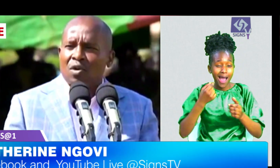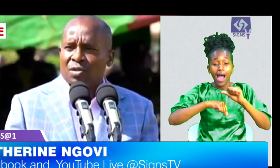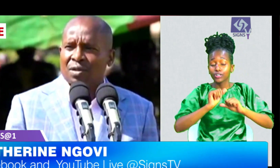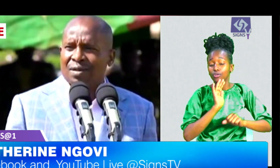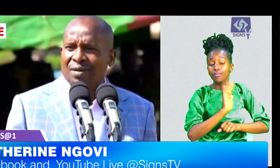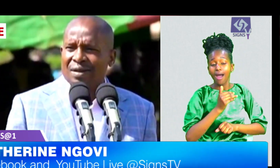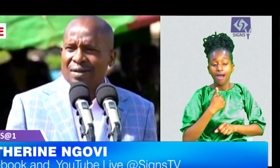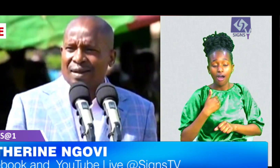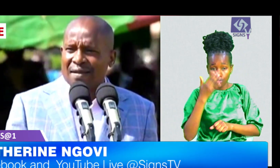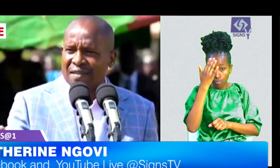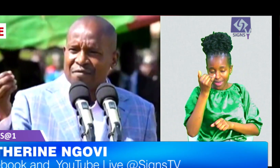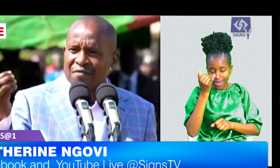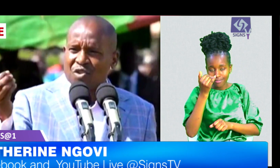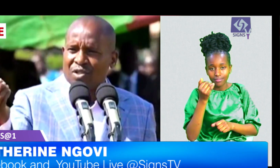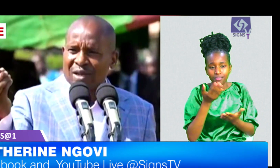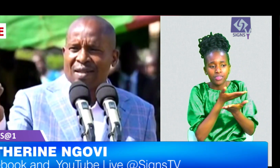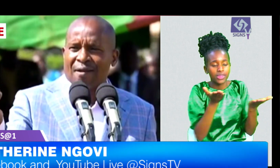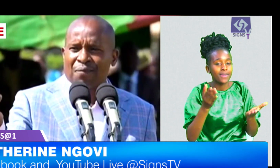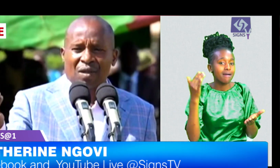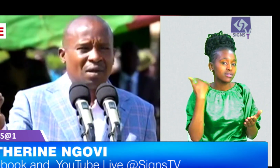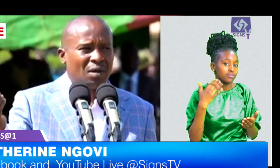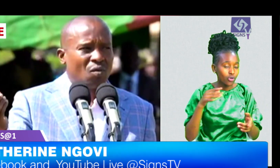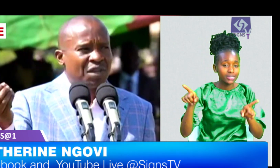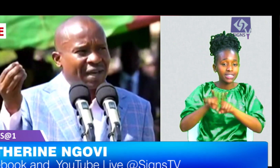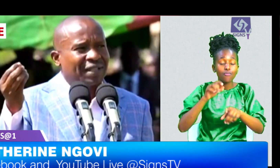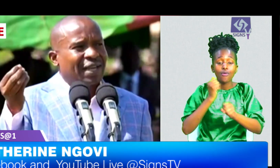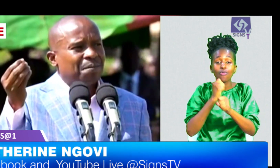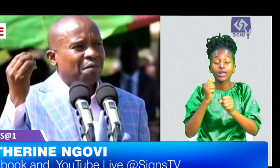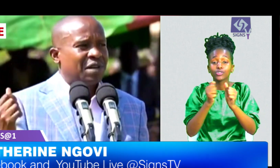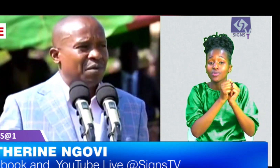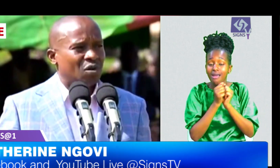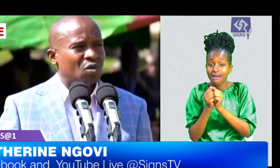of Director of Public Prosecution, is